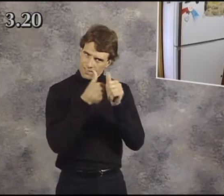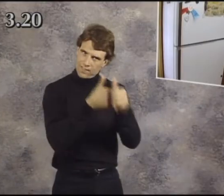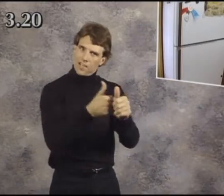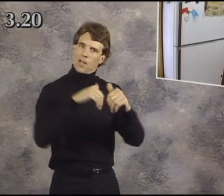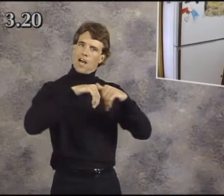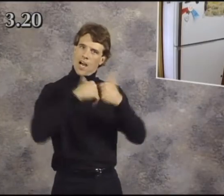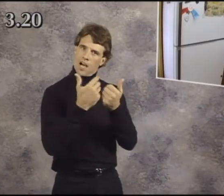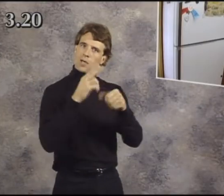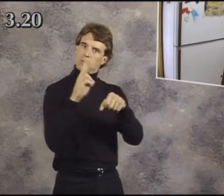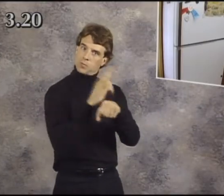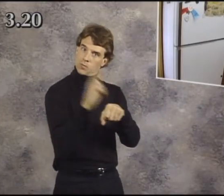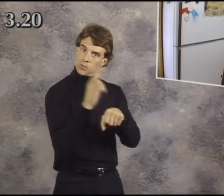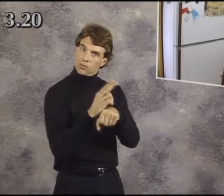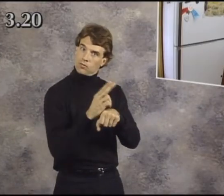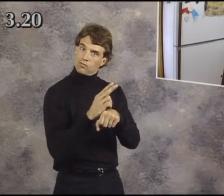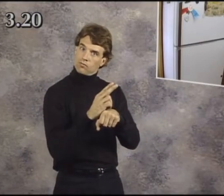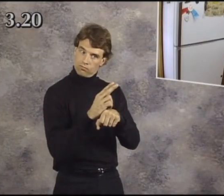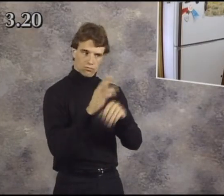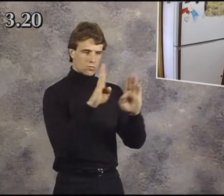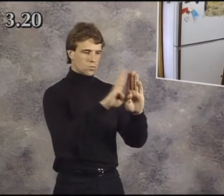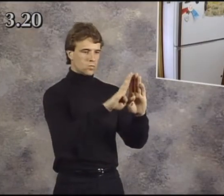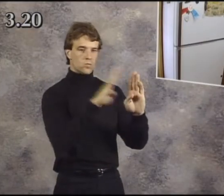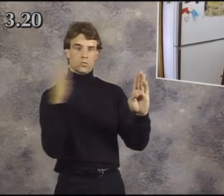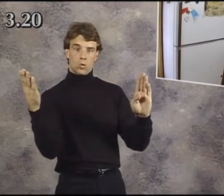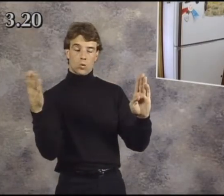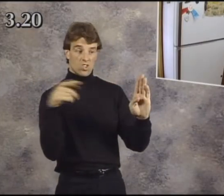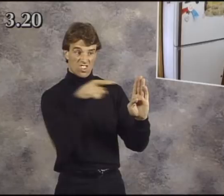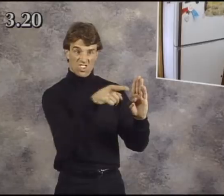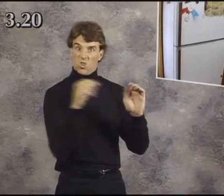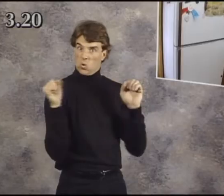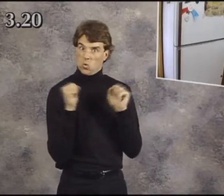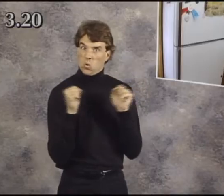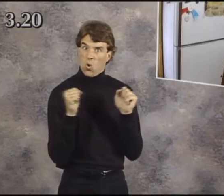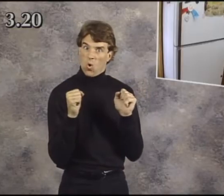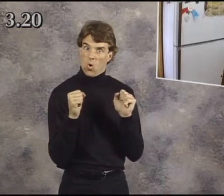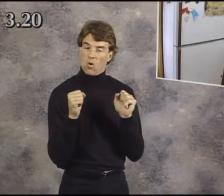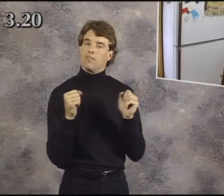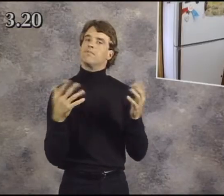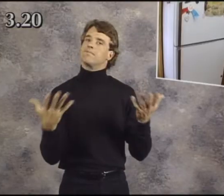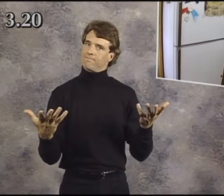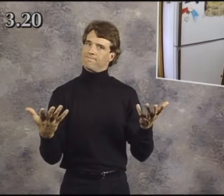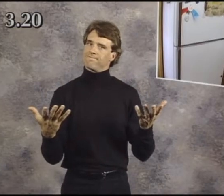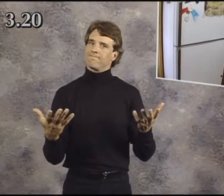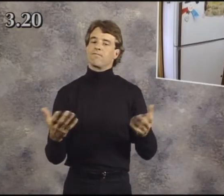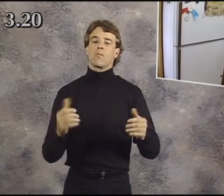This compound sign shows how you open it and indicates that it is cold.